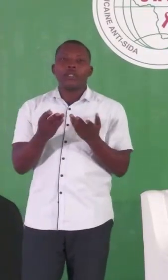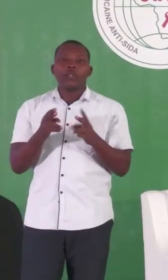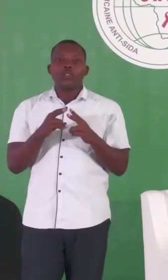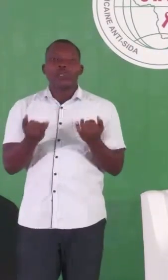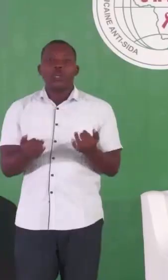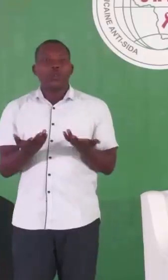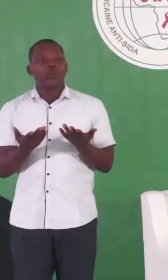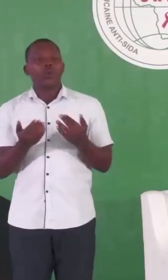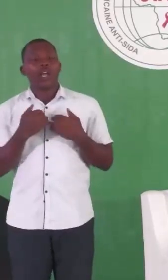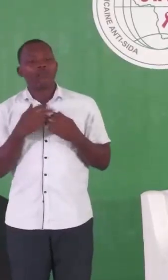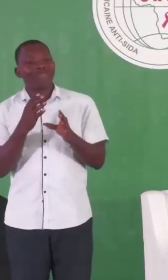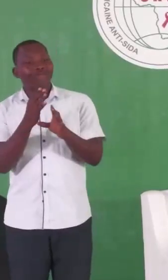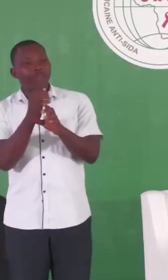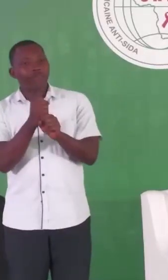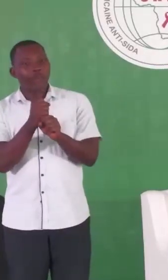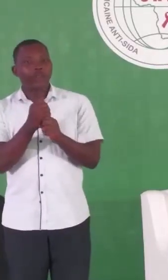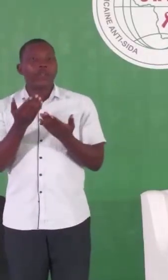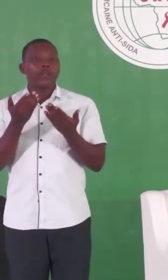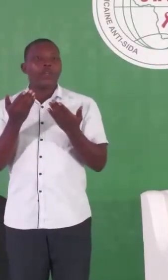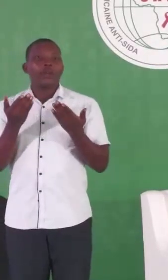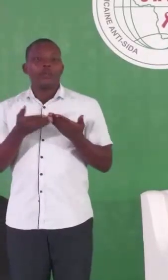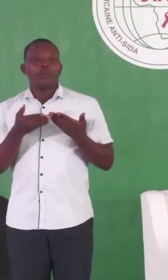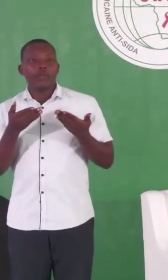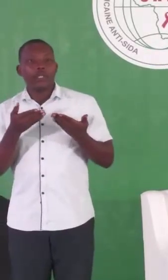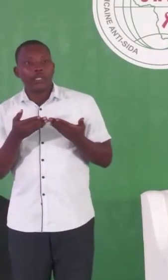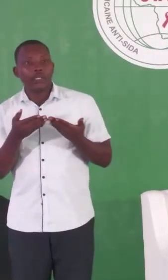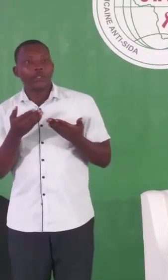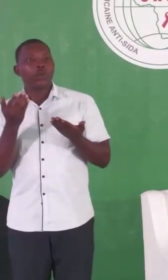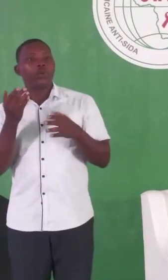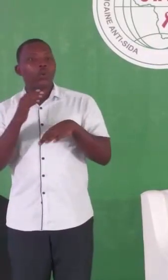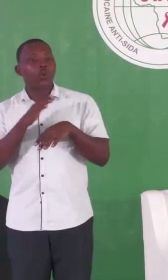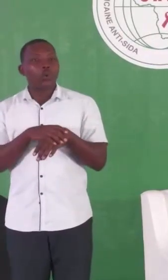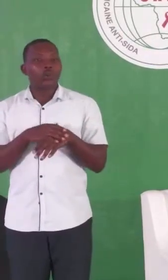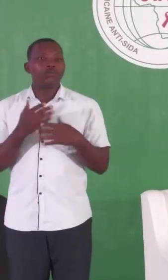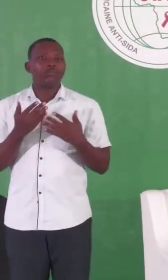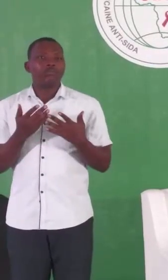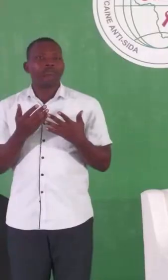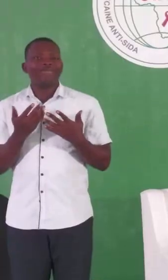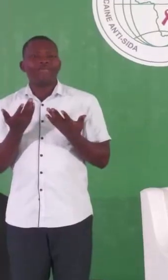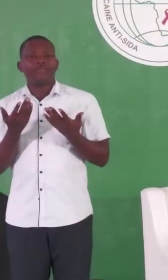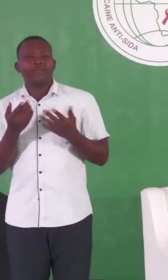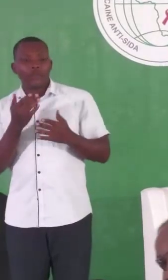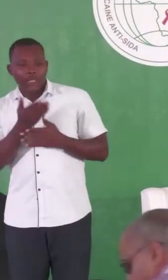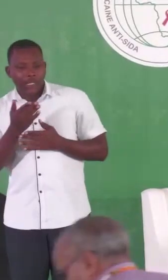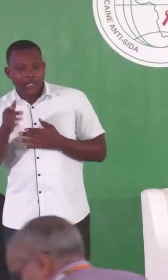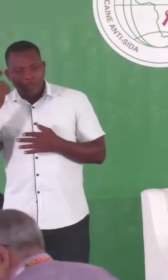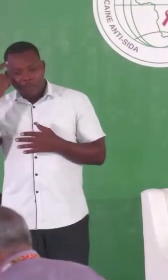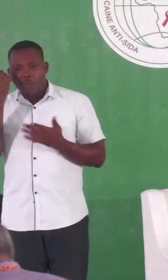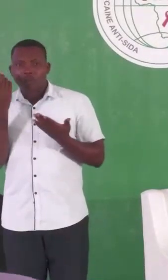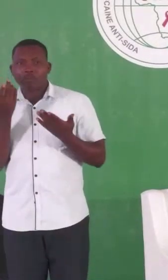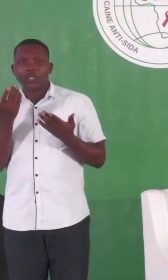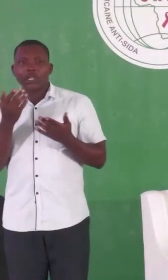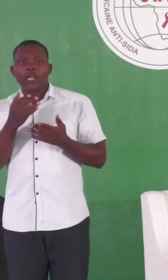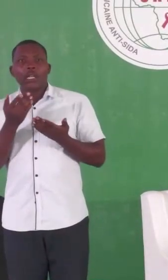very quick presentation on the criteria for validation of elimination